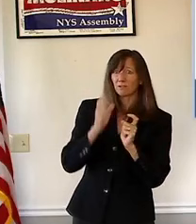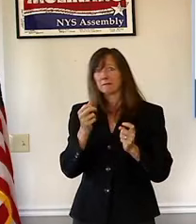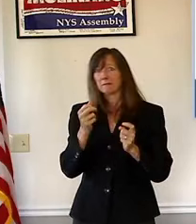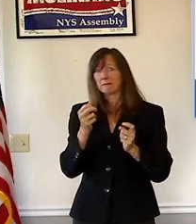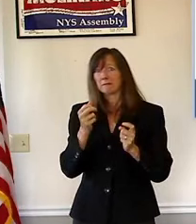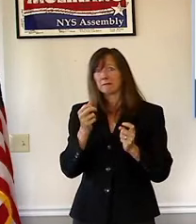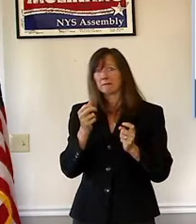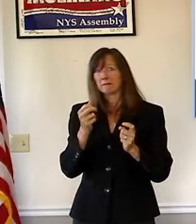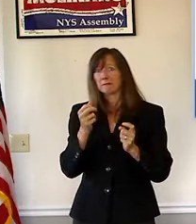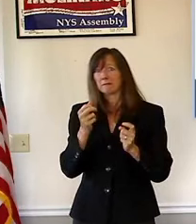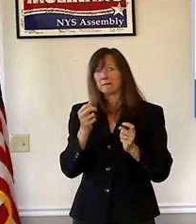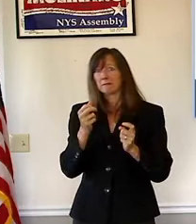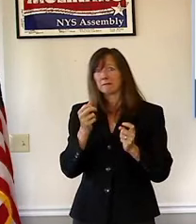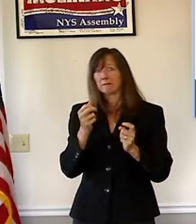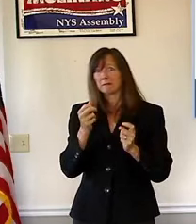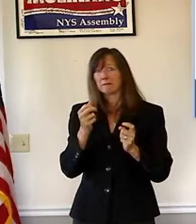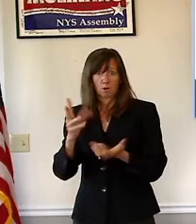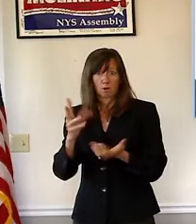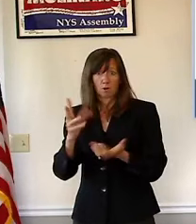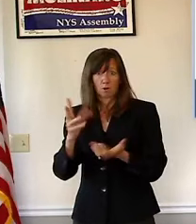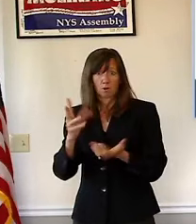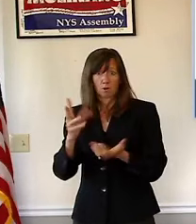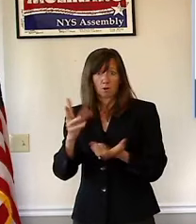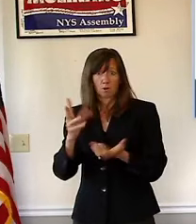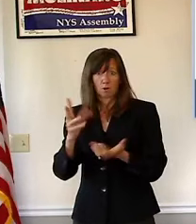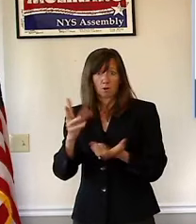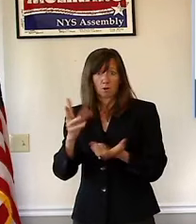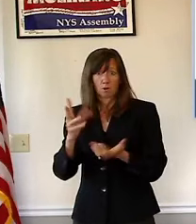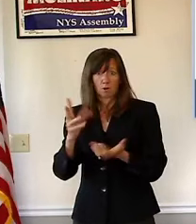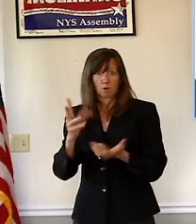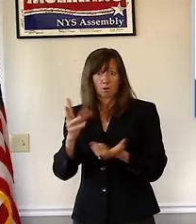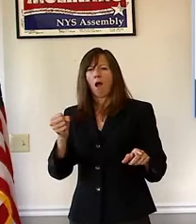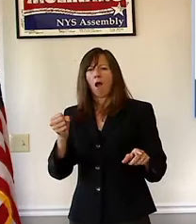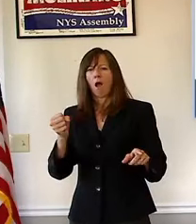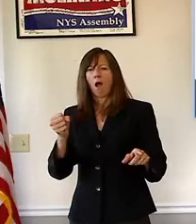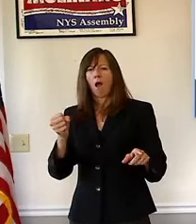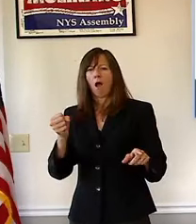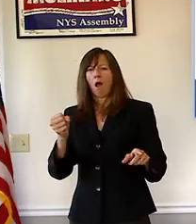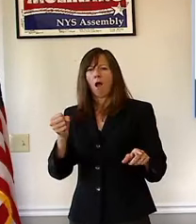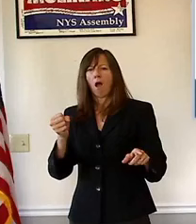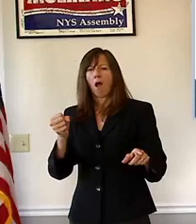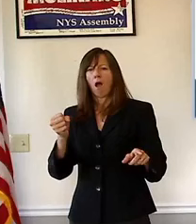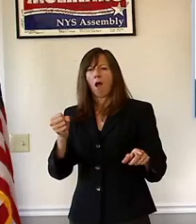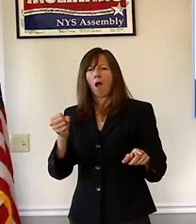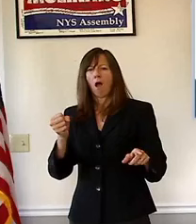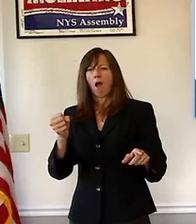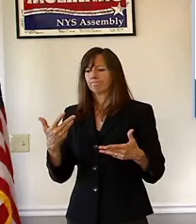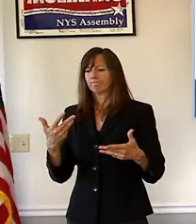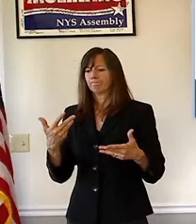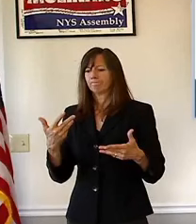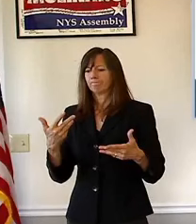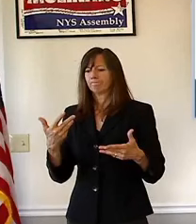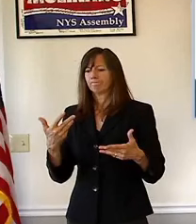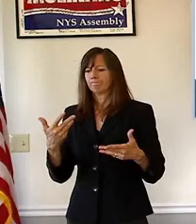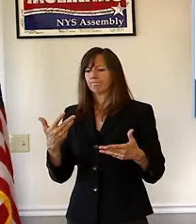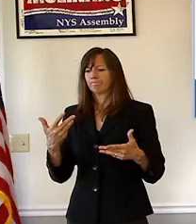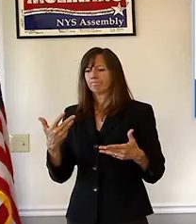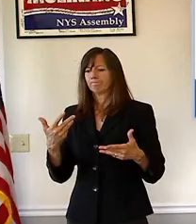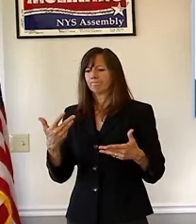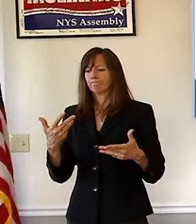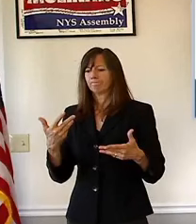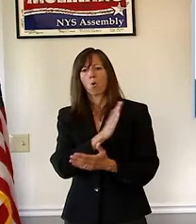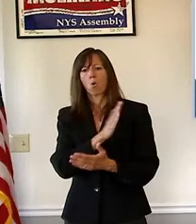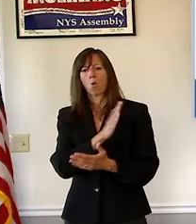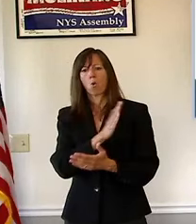way? I will. I think one of the things that, through your initiative and your